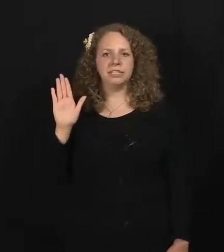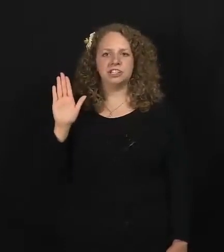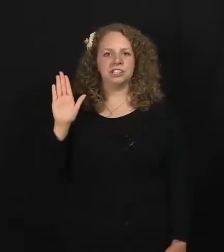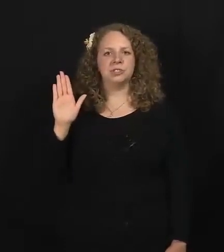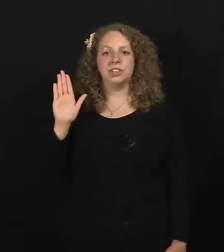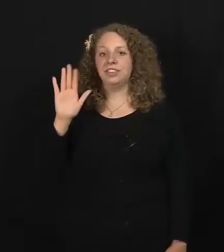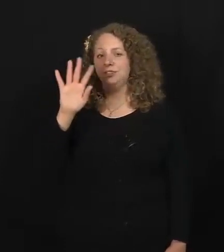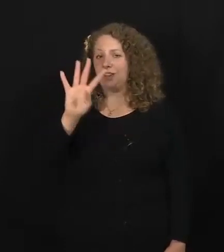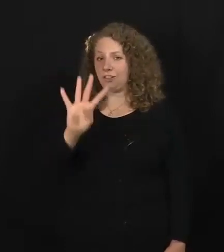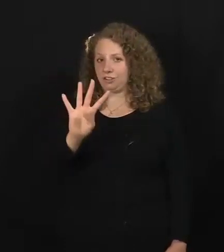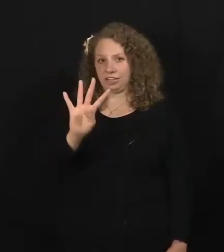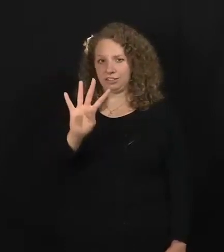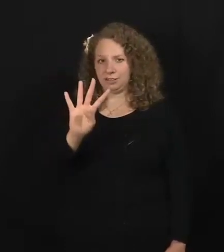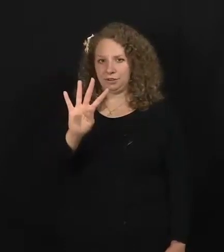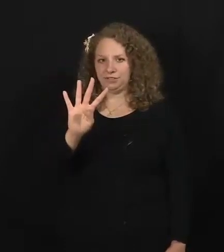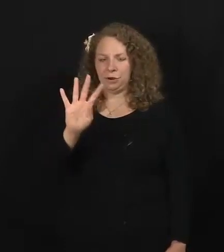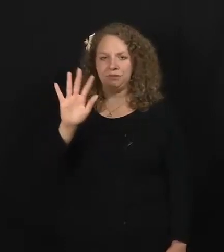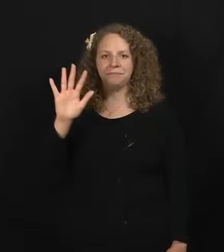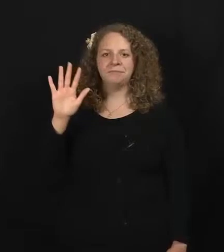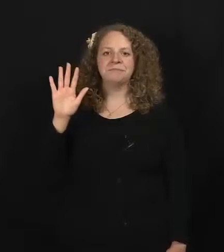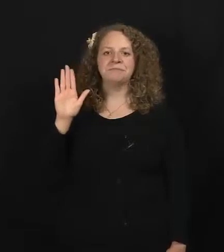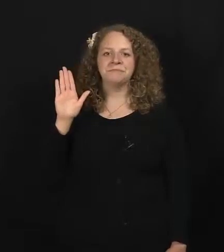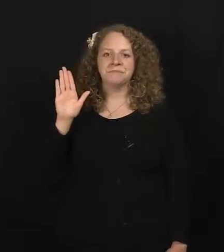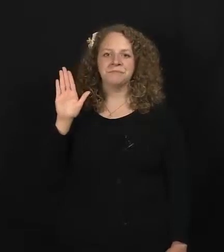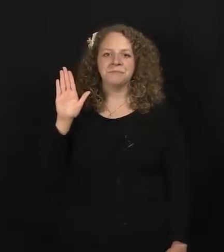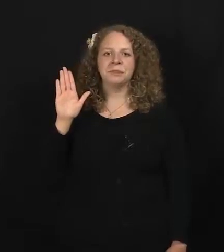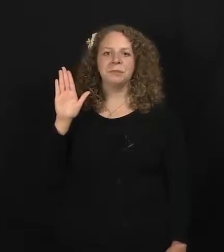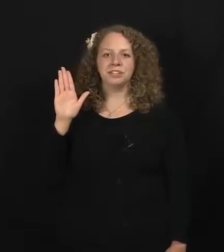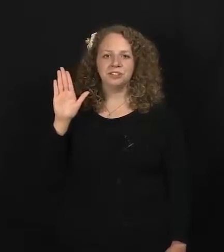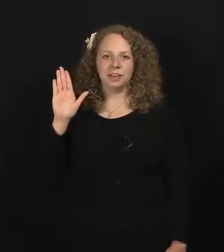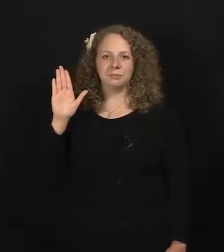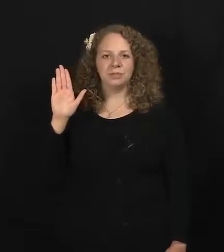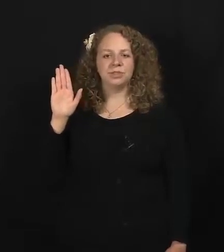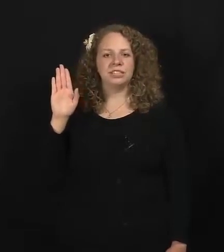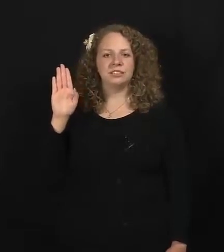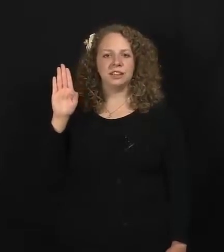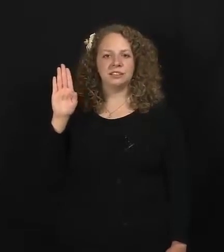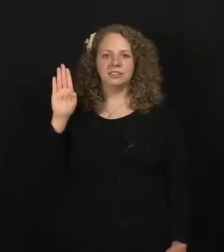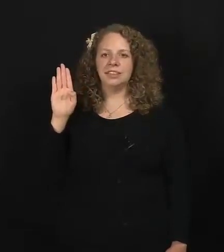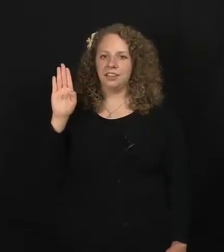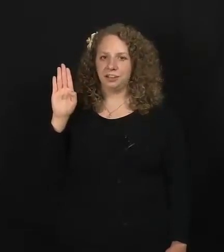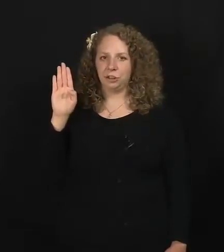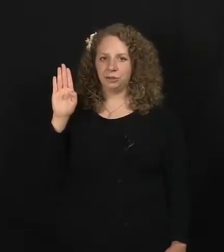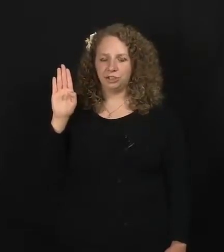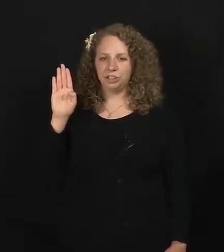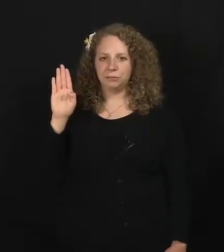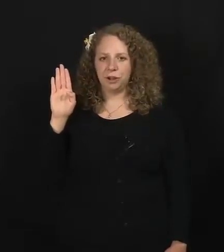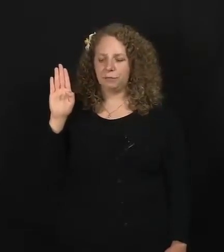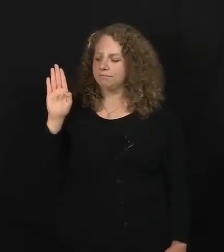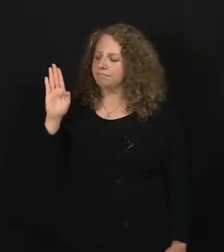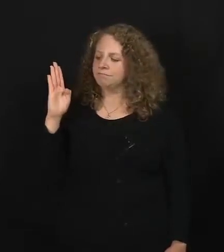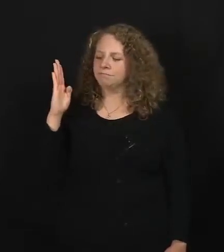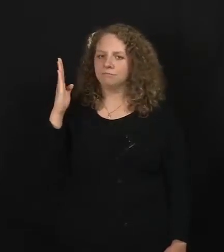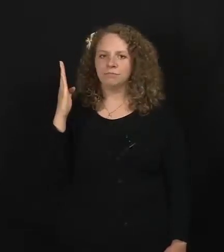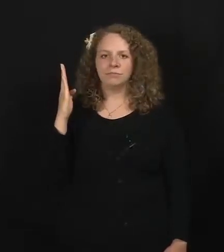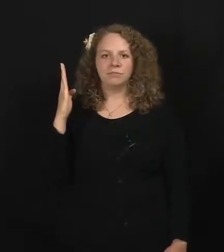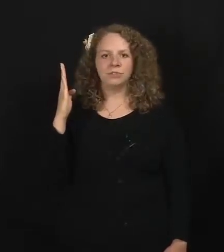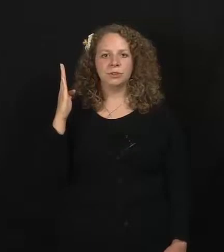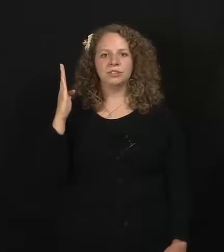be touching so that they do not look like the number 4. Bend your thumb so that it is tucked in closer to your palm, though it